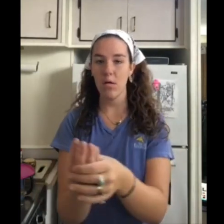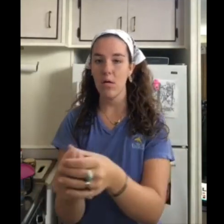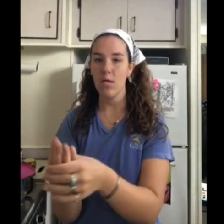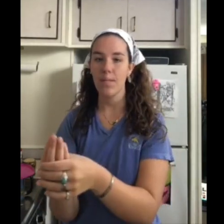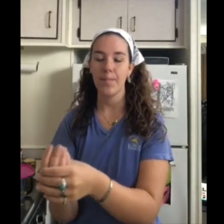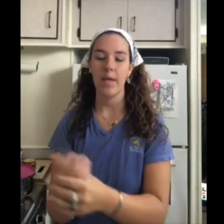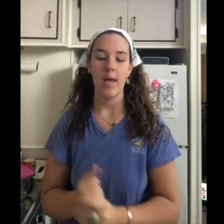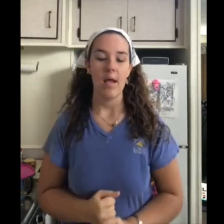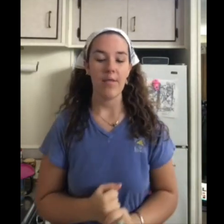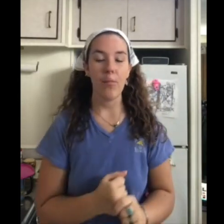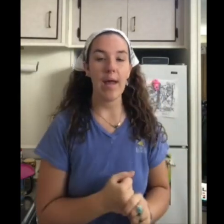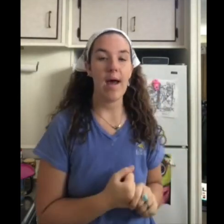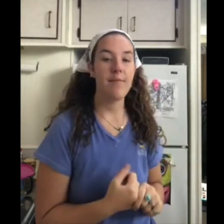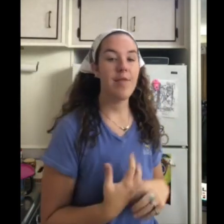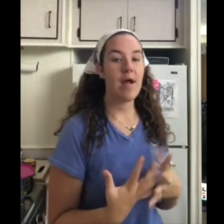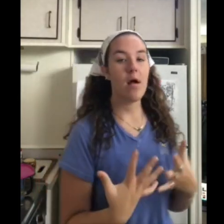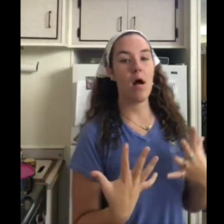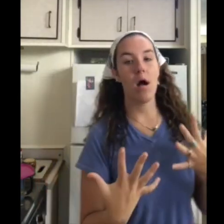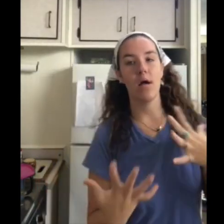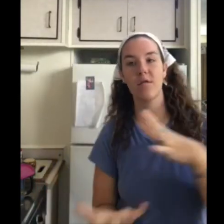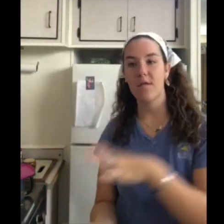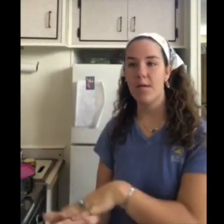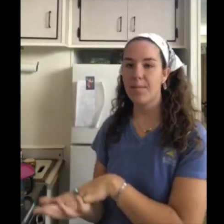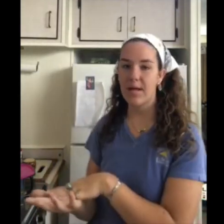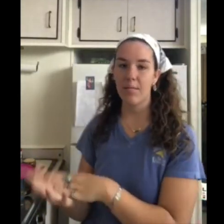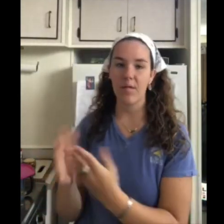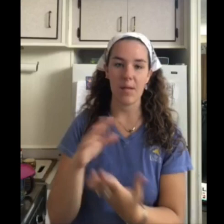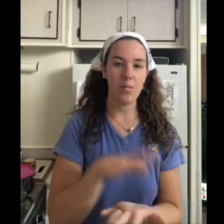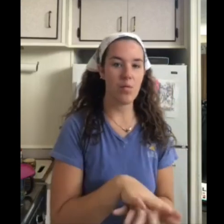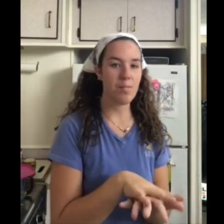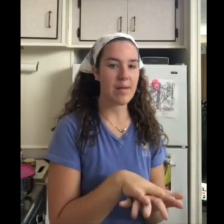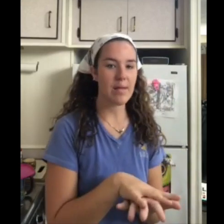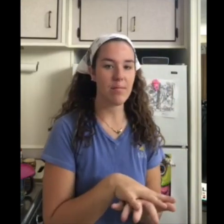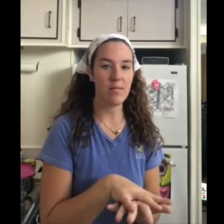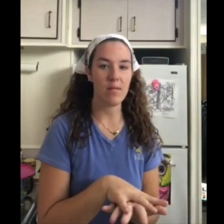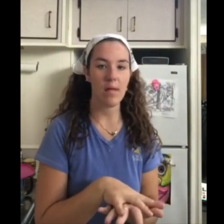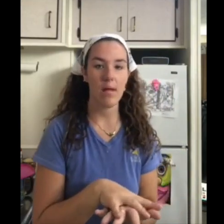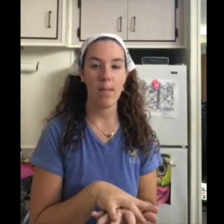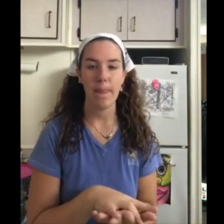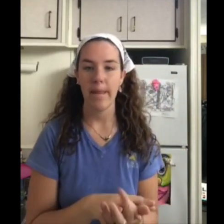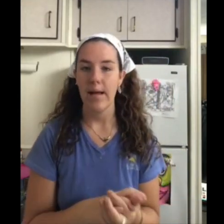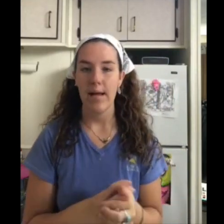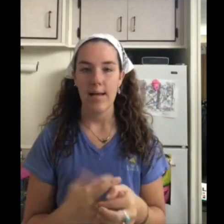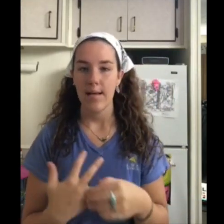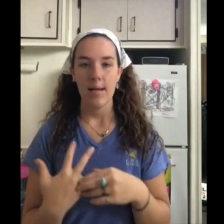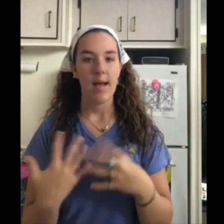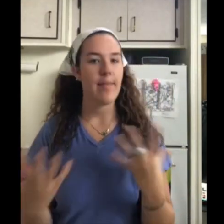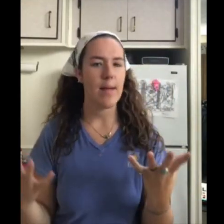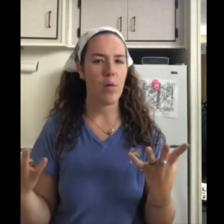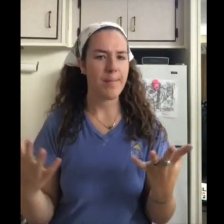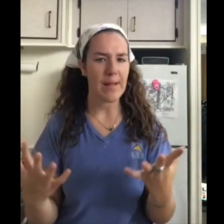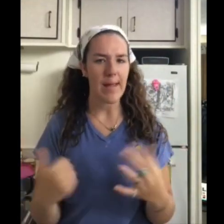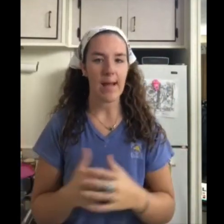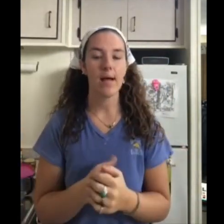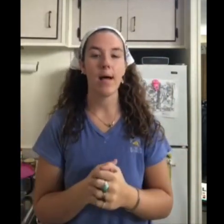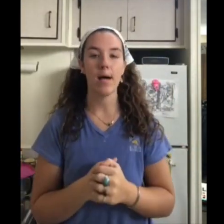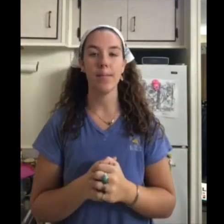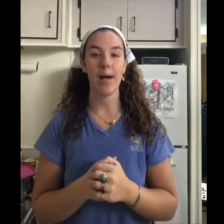grow. Then we have there are sunbeams and moonbeams, and then more beaming. I know it